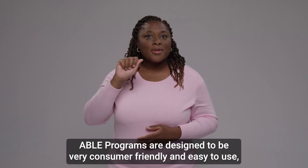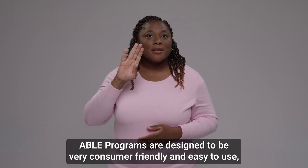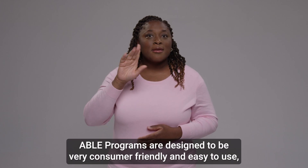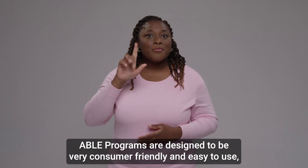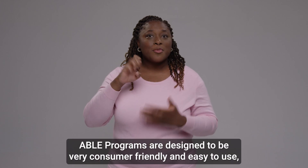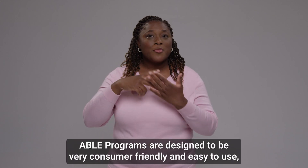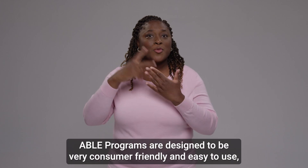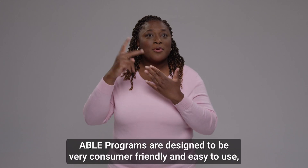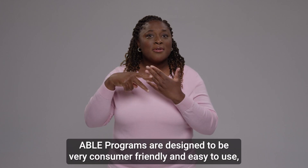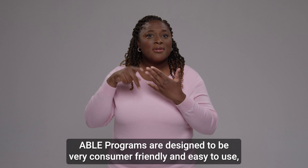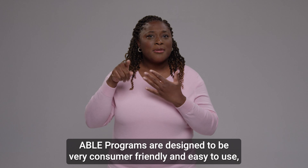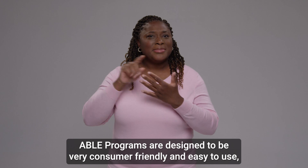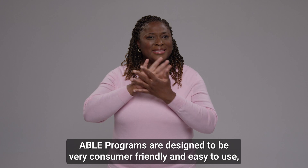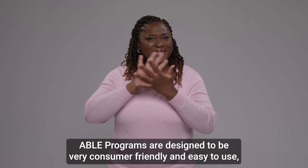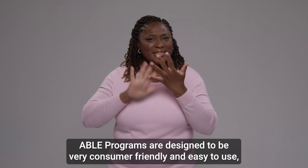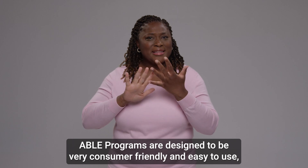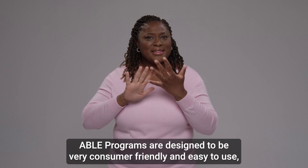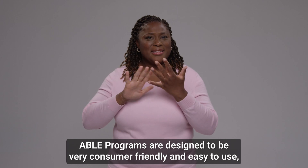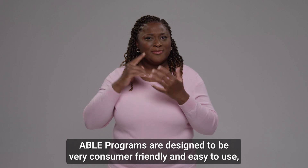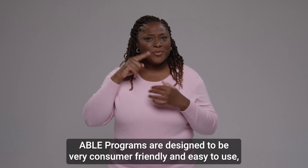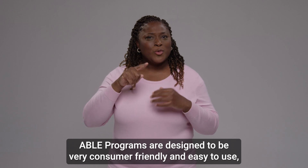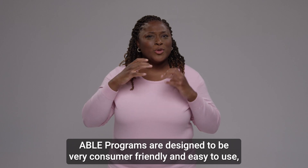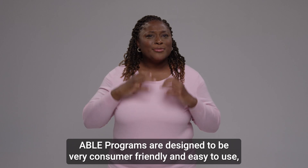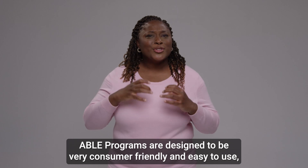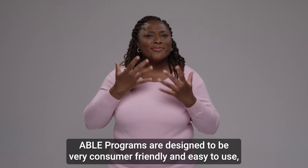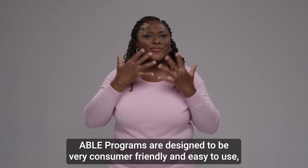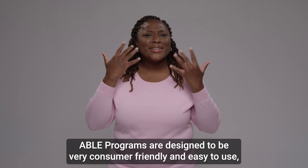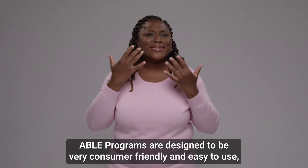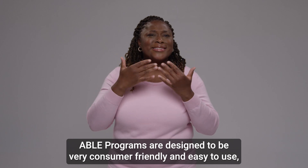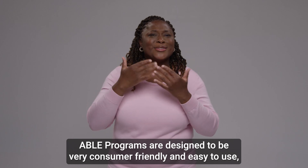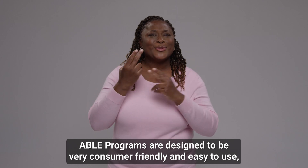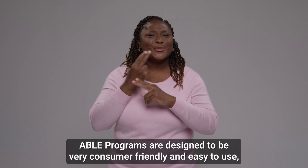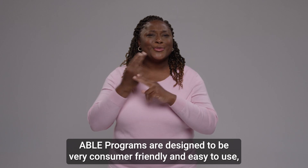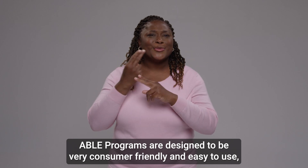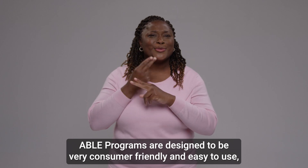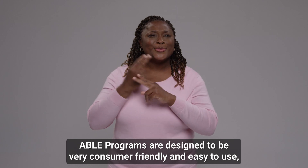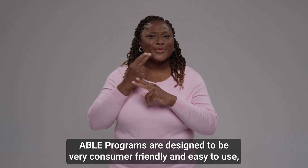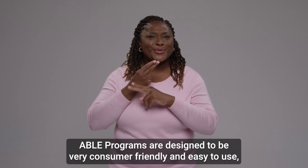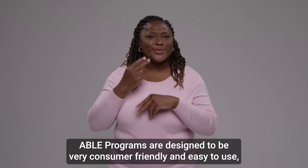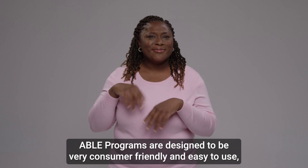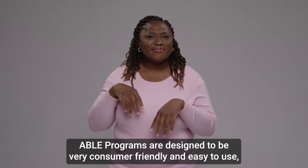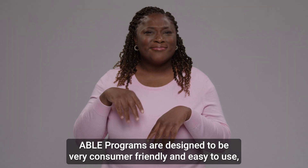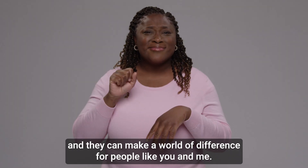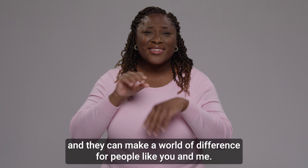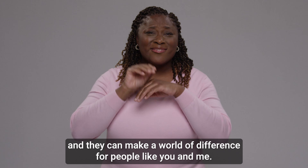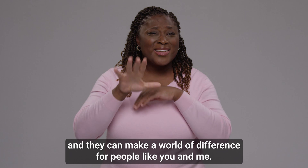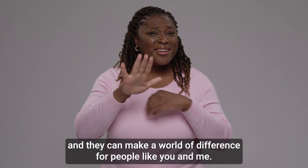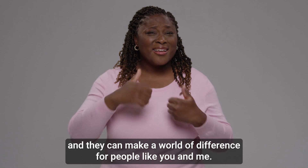ABLE programs are designed to be very consumer-friendly and easy to use, and they can make a